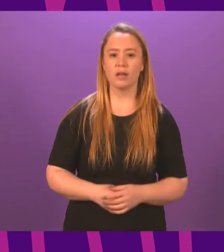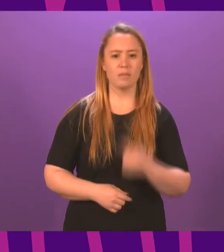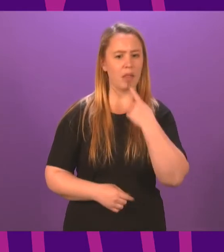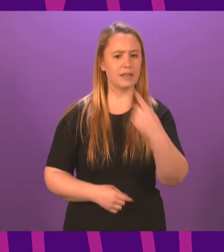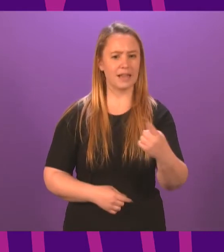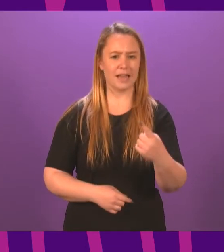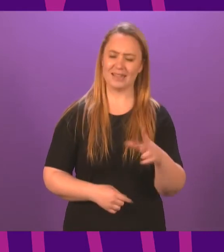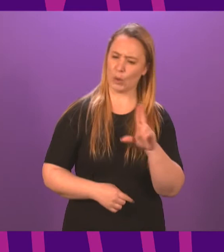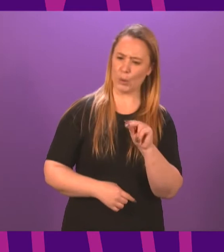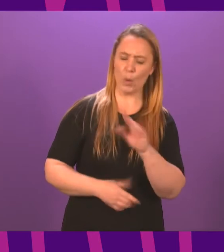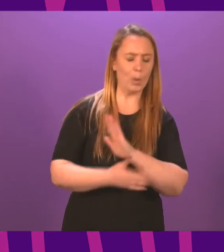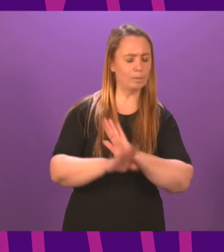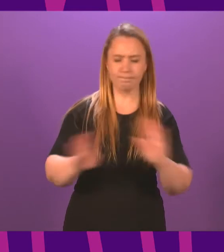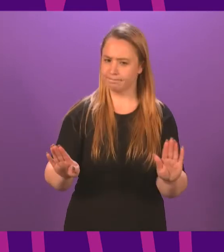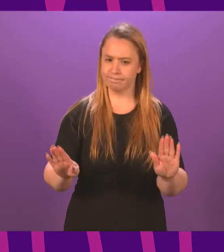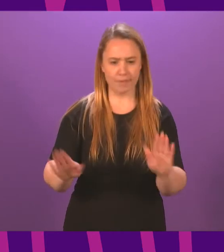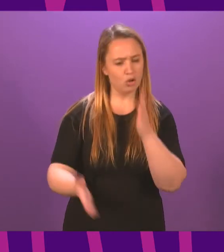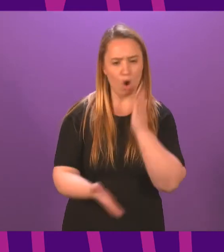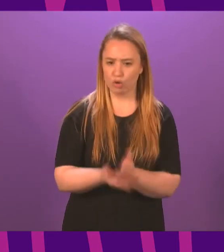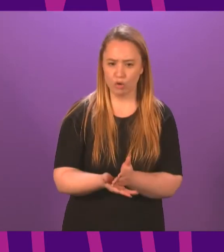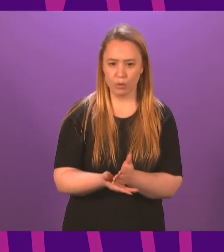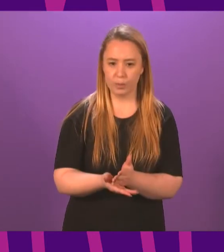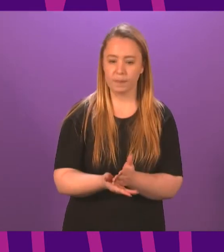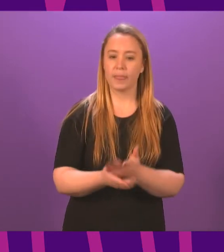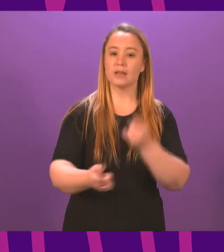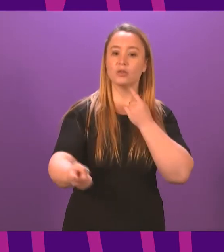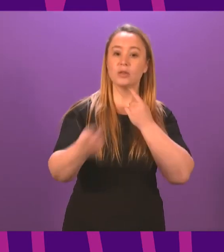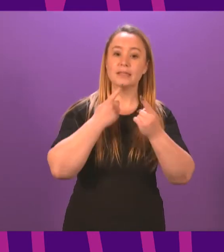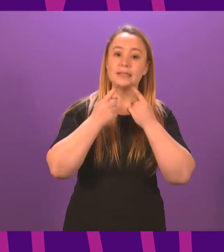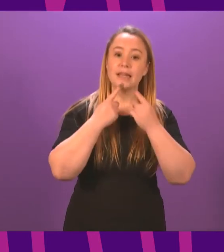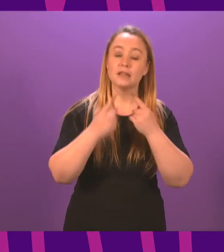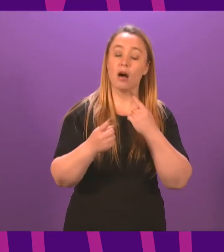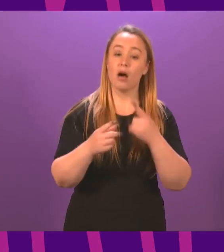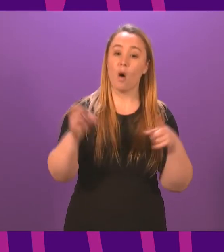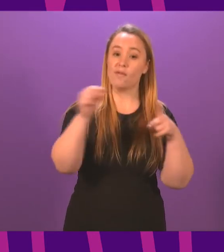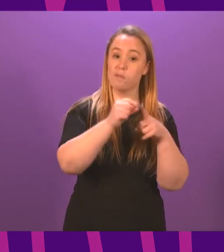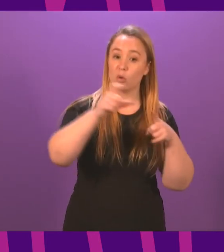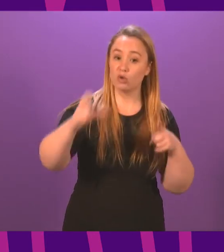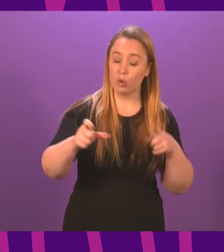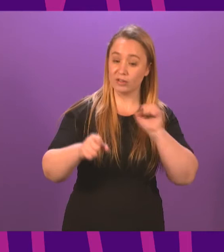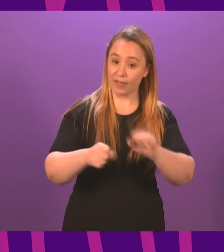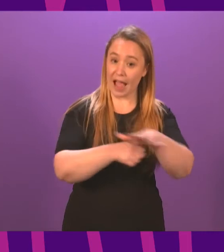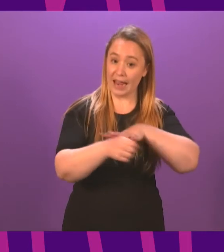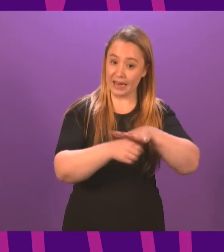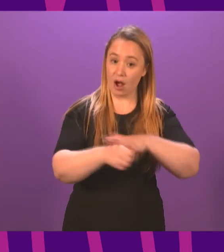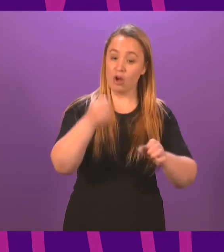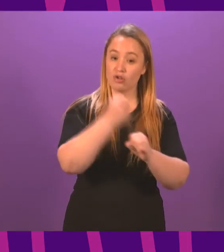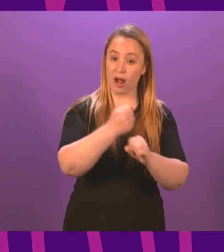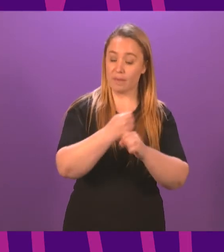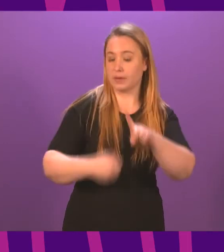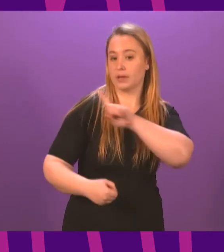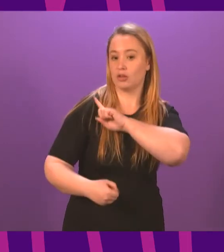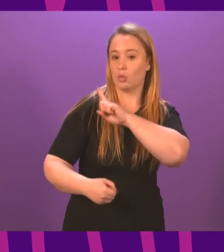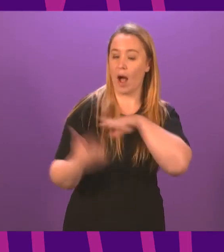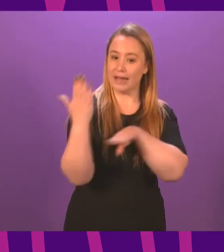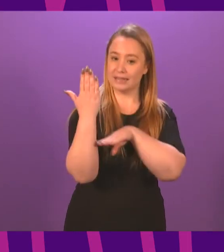categorically not the case, and only data from patients with postcodes in the Grampian area was used to inform decisions on the